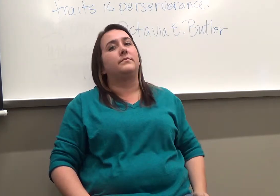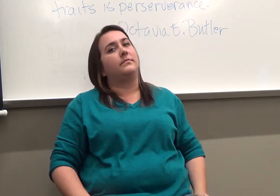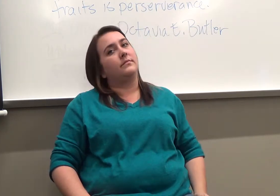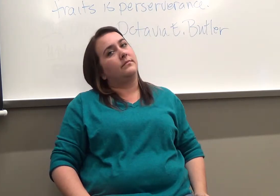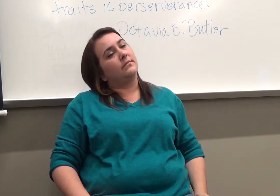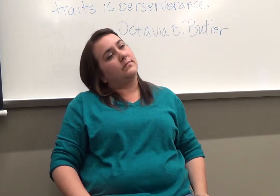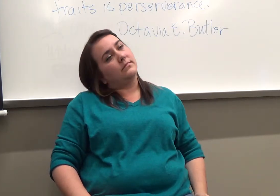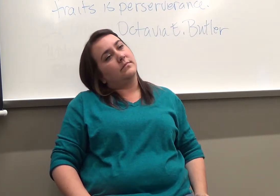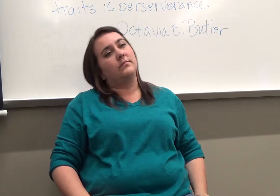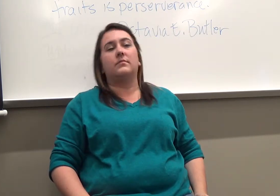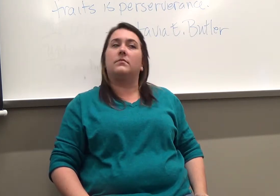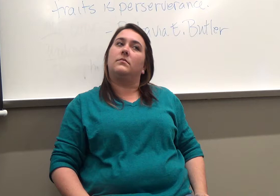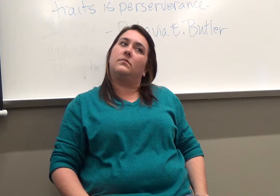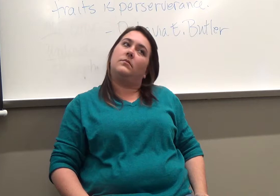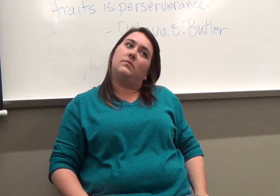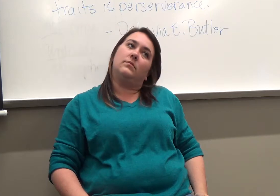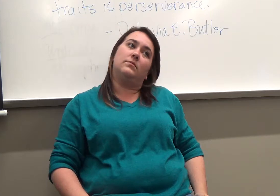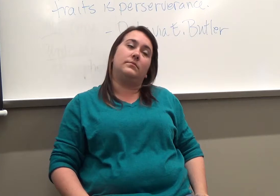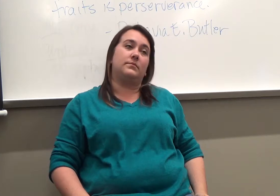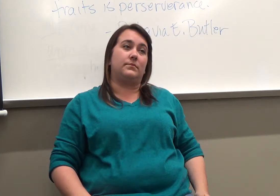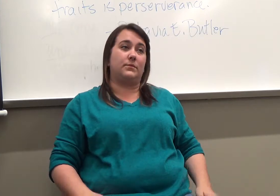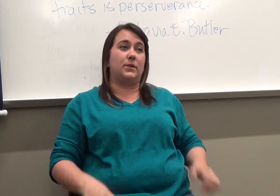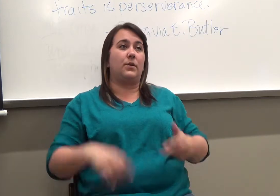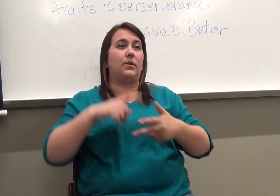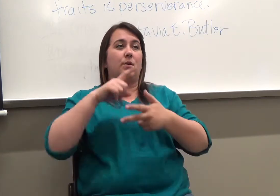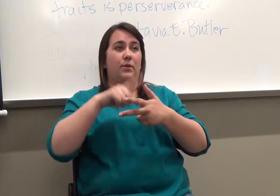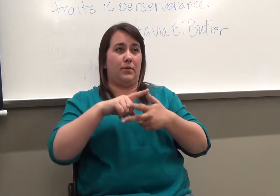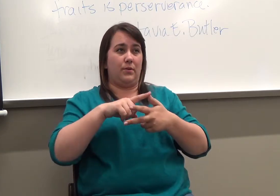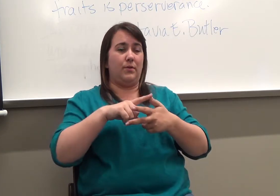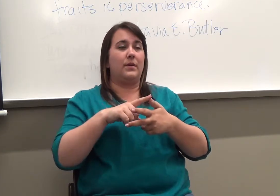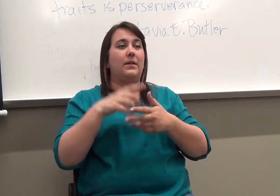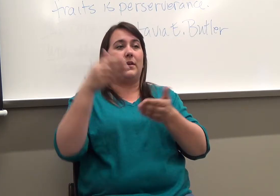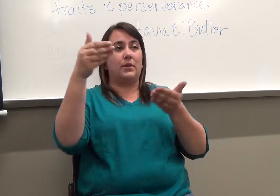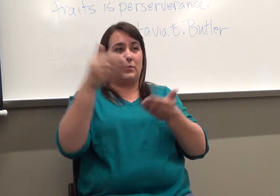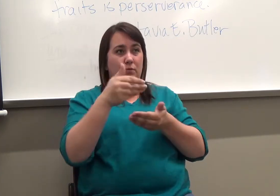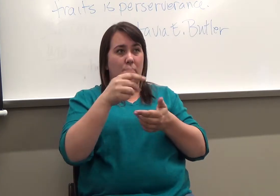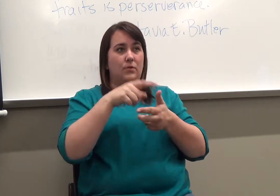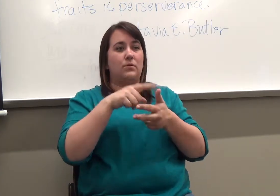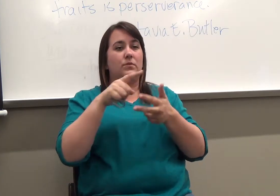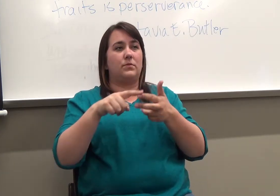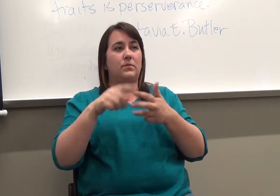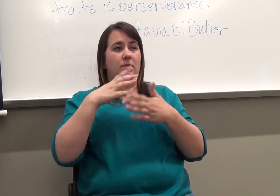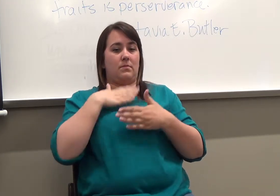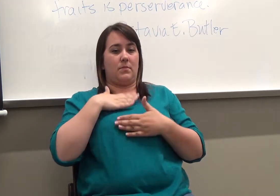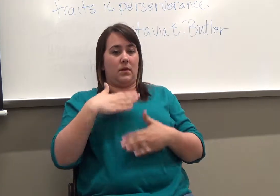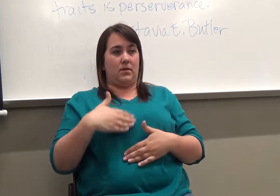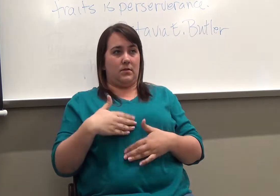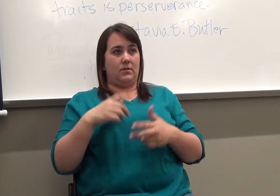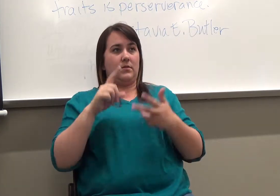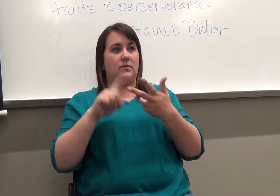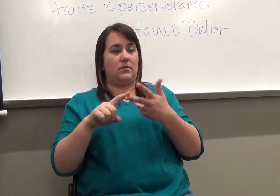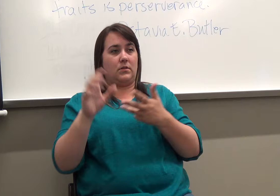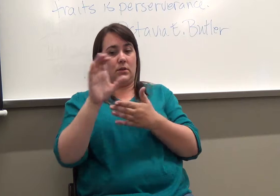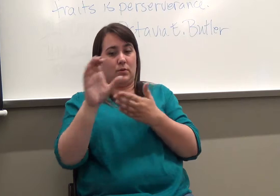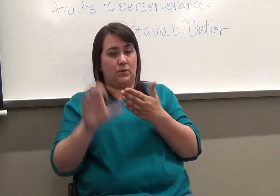Okay, so this is the intro, the body, and the conclusion. Okay, now what your homework was